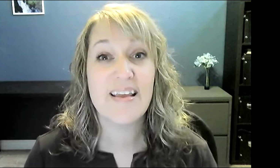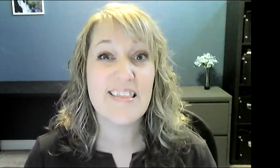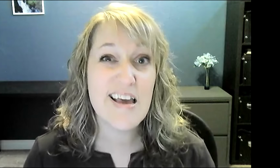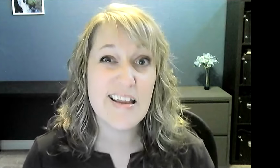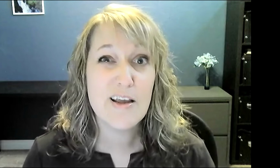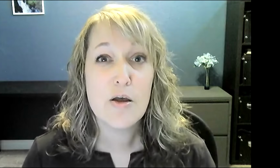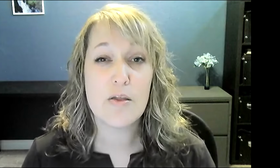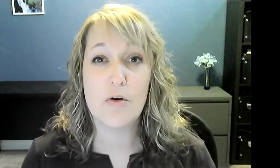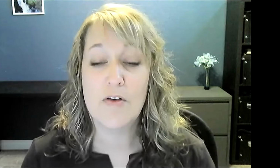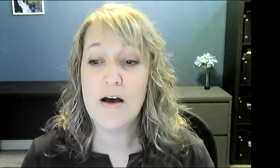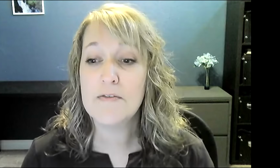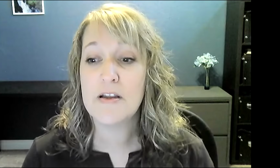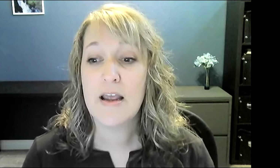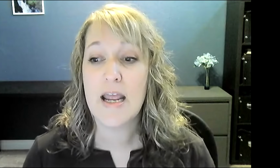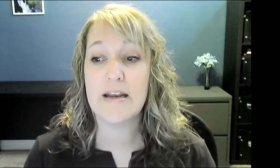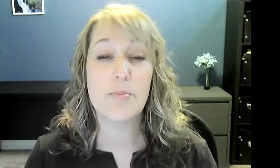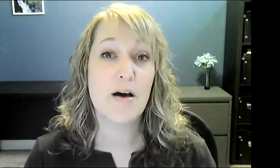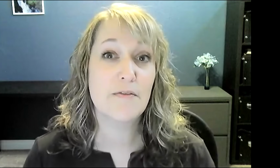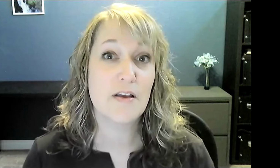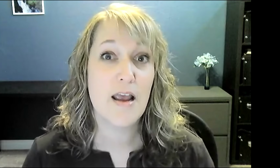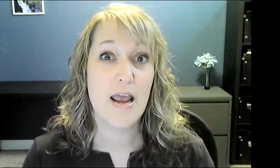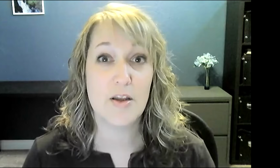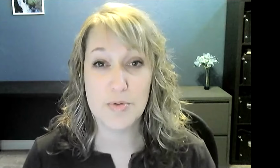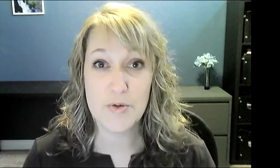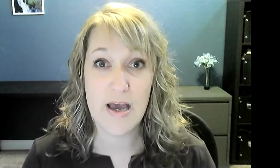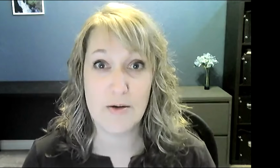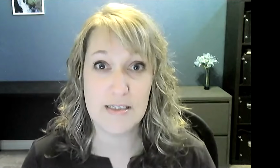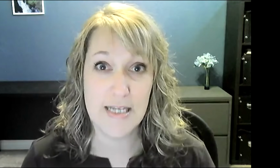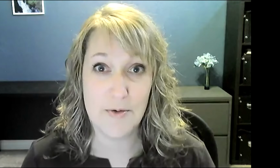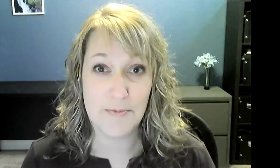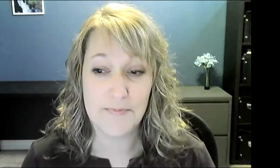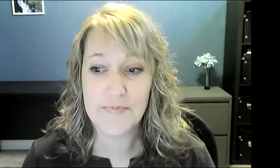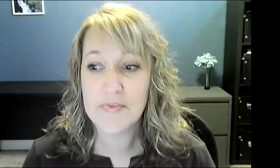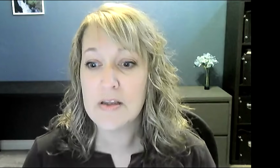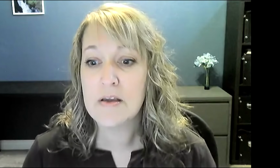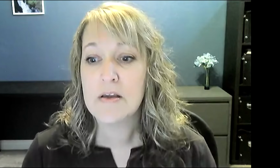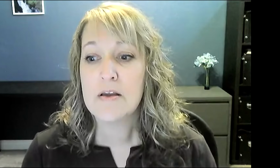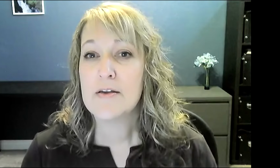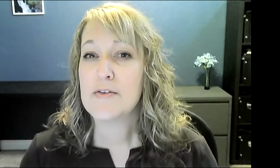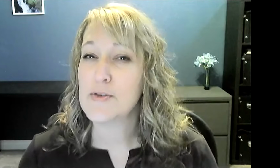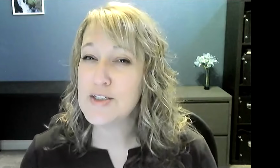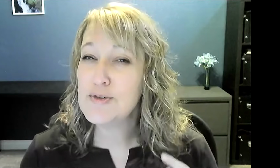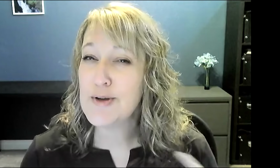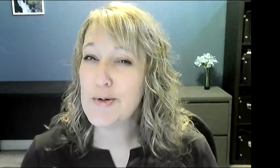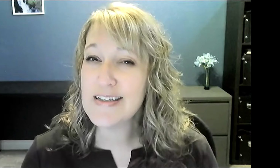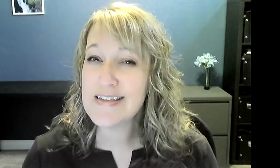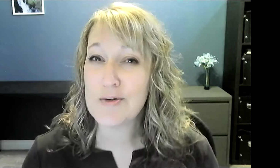And then the wolf huffed and he puffed and he blew the house down. So did you notice